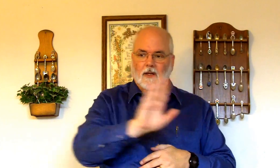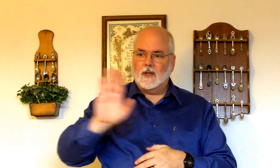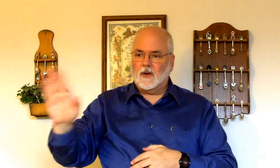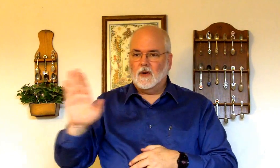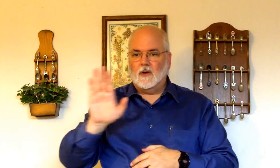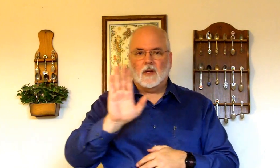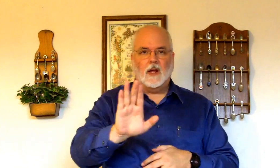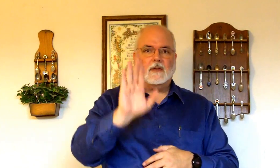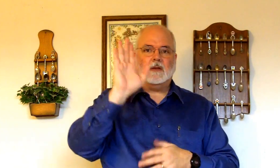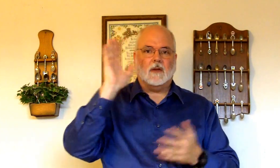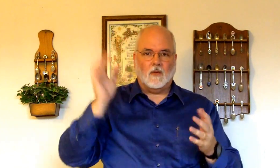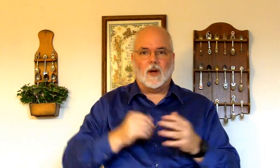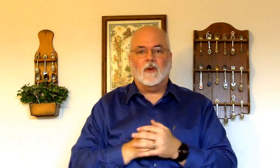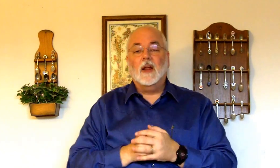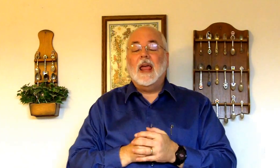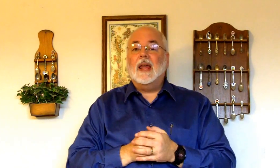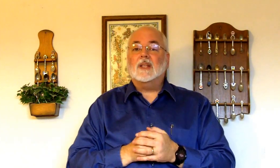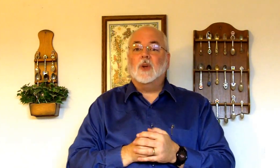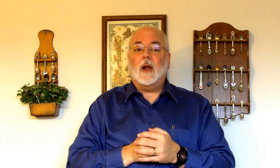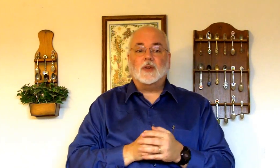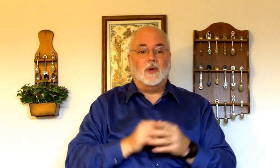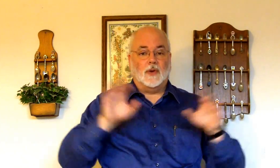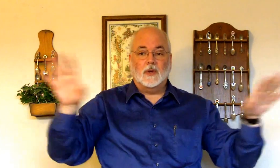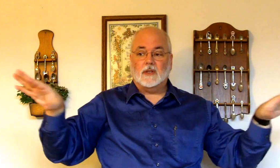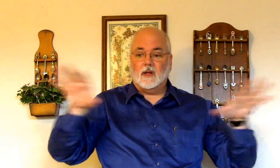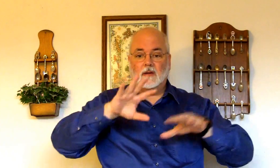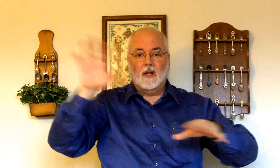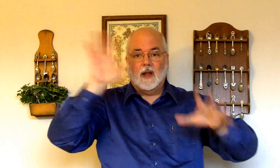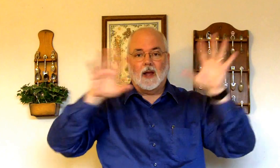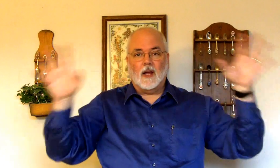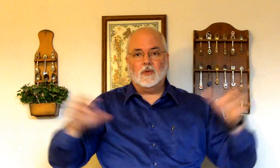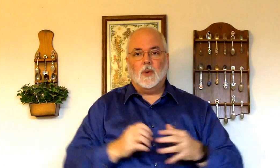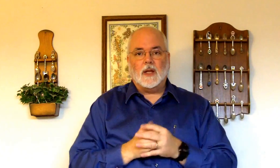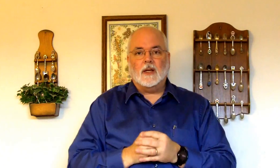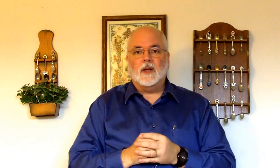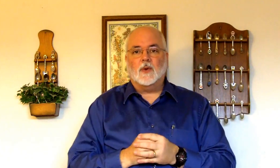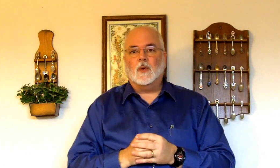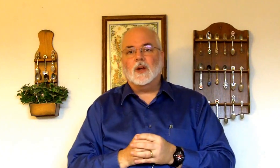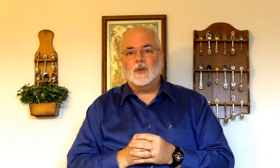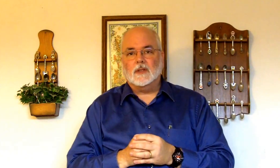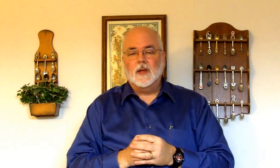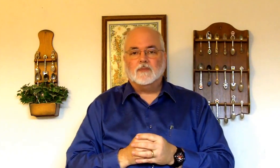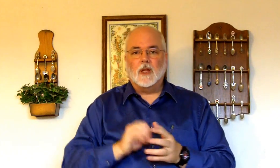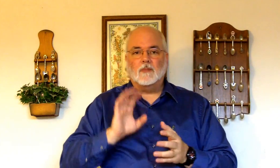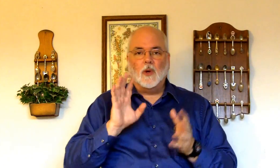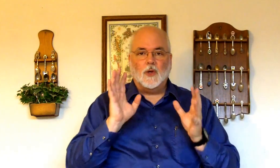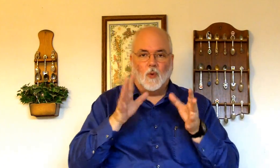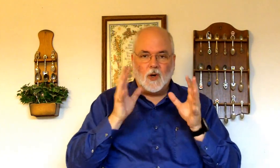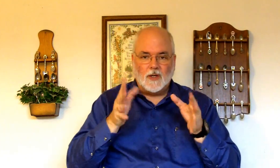and hers and its or whatever. And it's directional. Notice that I was doing that in different directions. It's pointed towards the